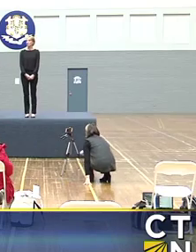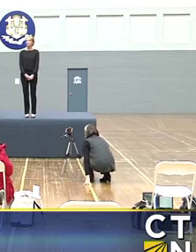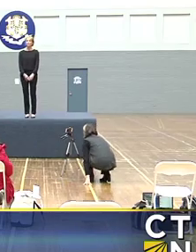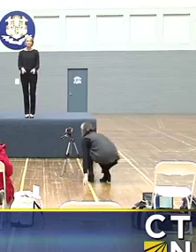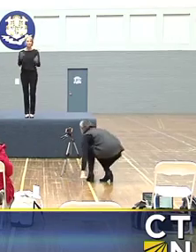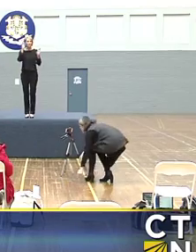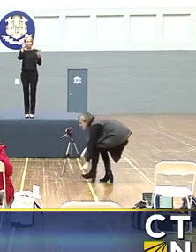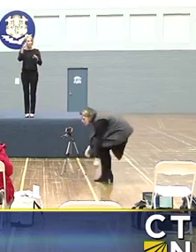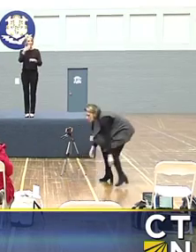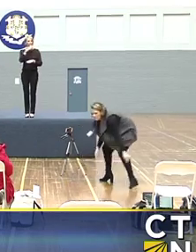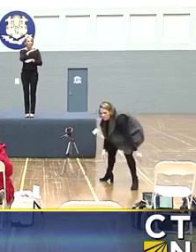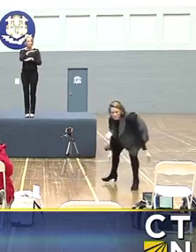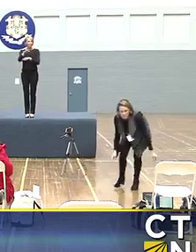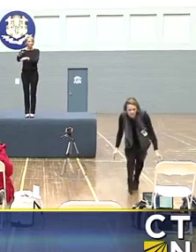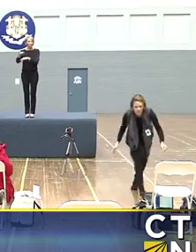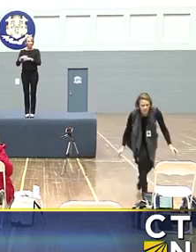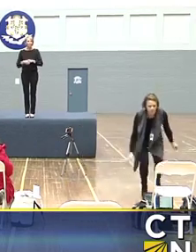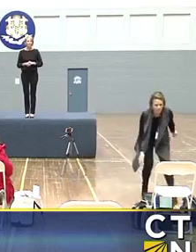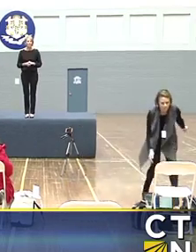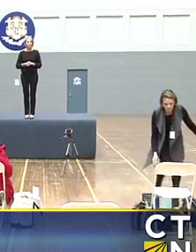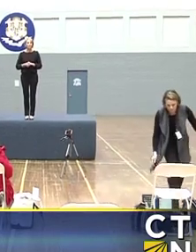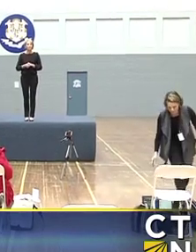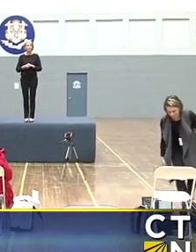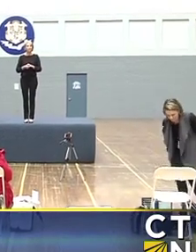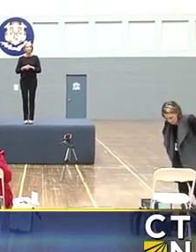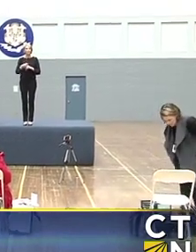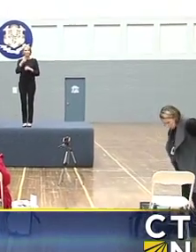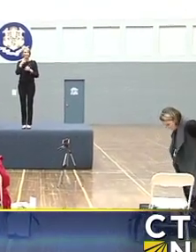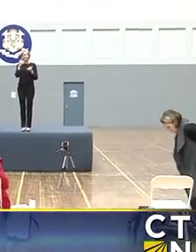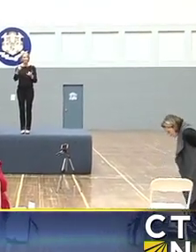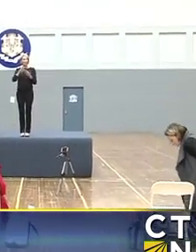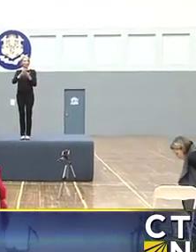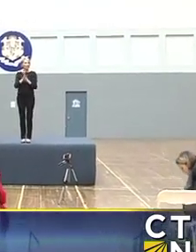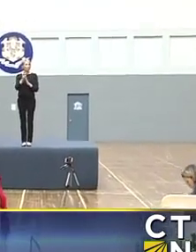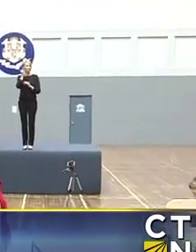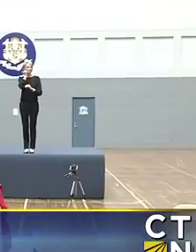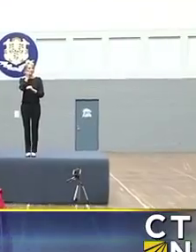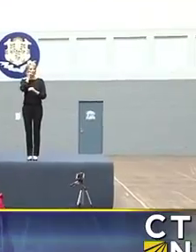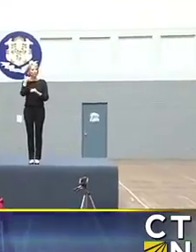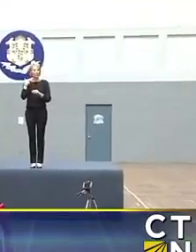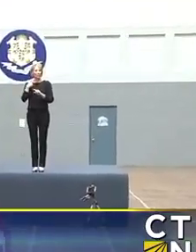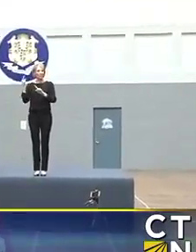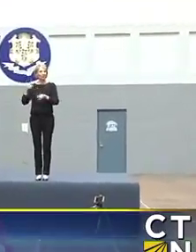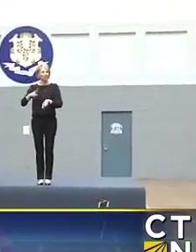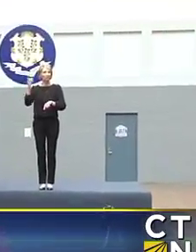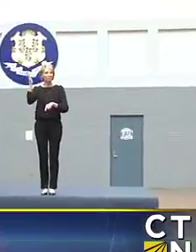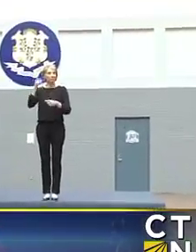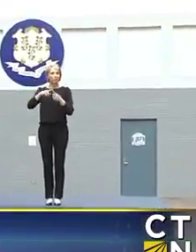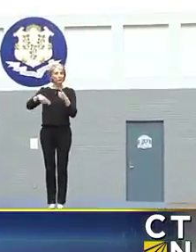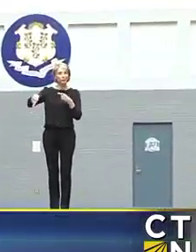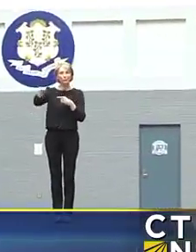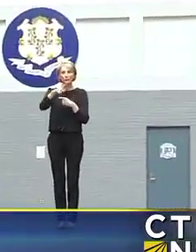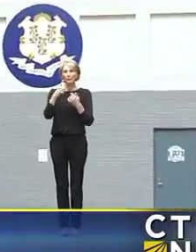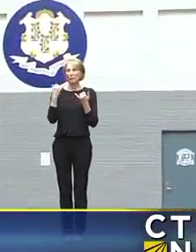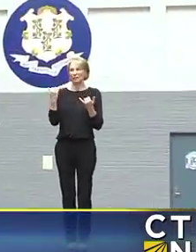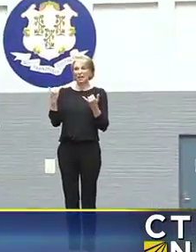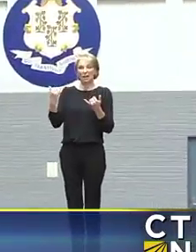Hey, good afternoon, everybody. This is becoming a daily briefing, and we have a new setup.